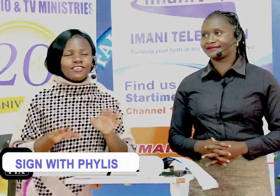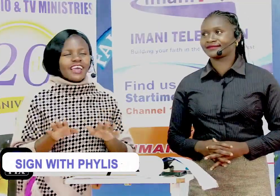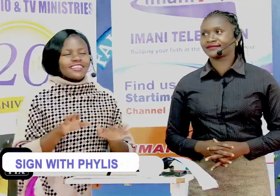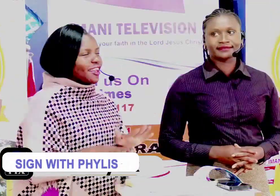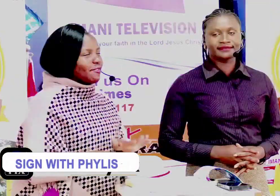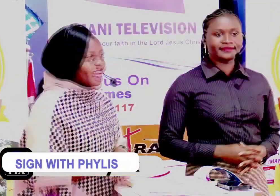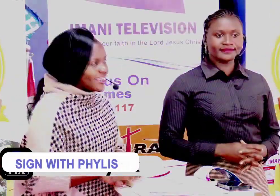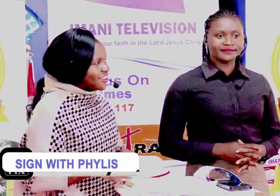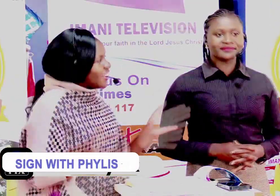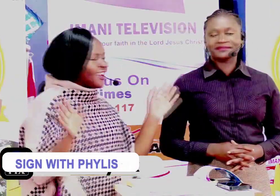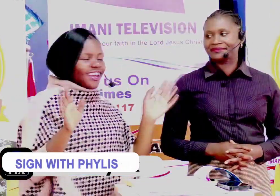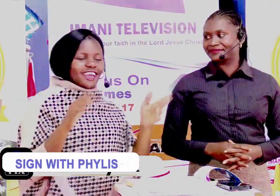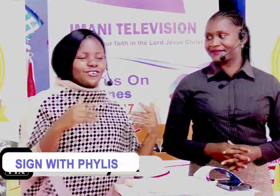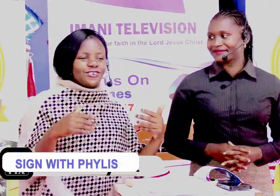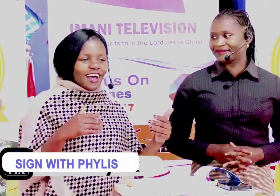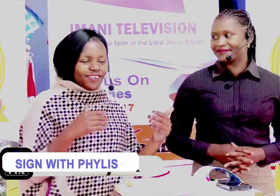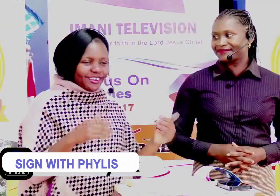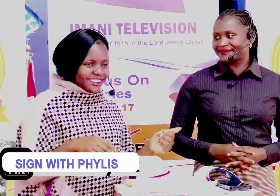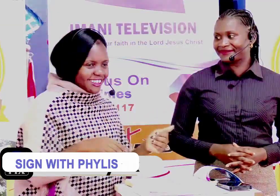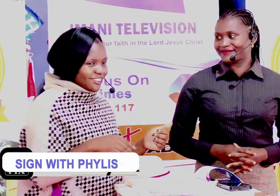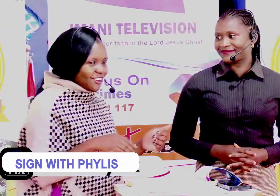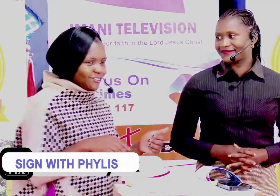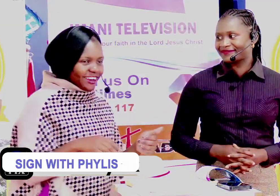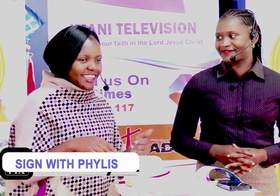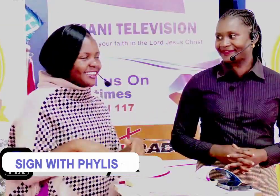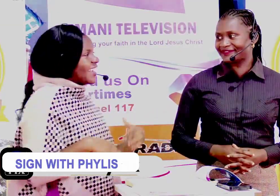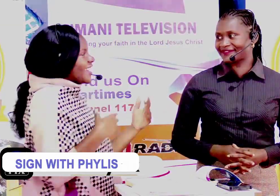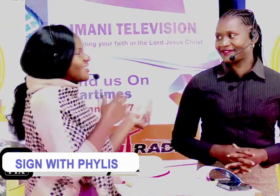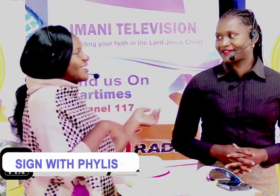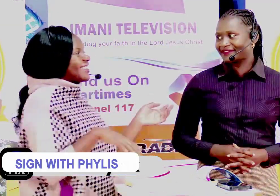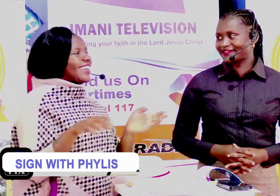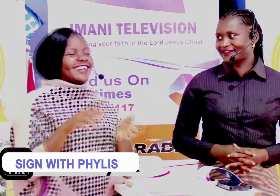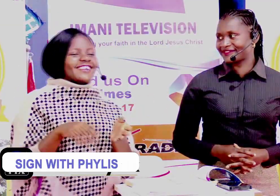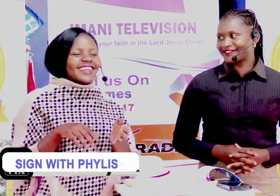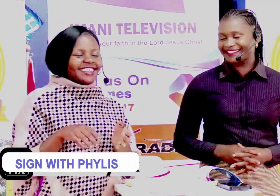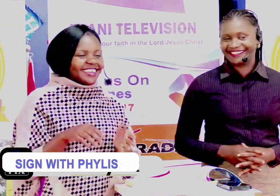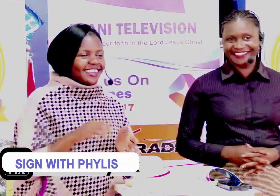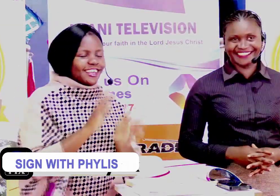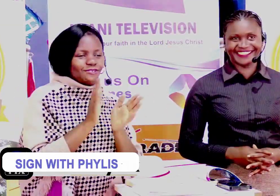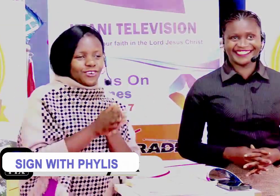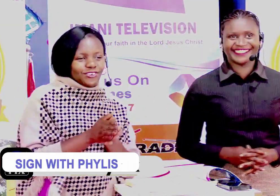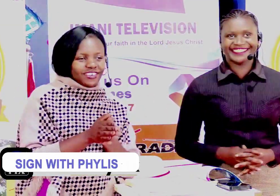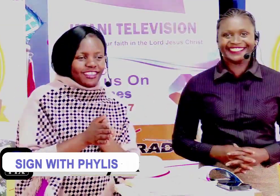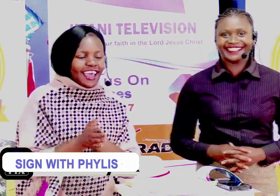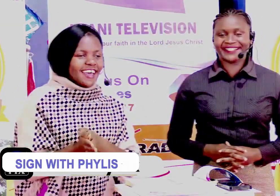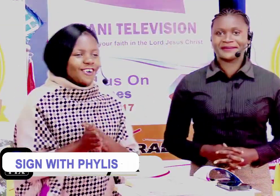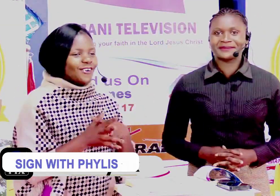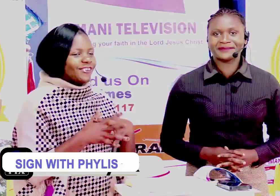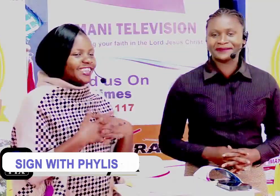say much, I know you have a lot installed for us. Can you just say hi to our listeners and viewers there who are watching us?